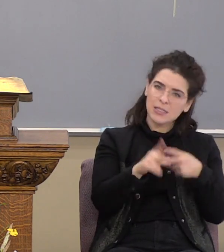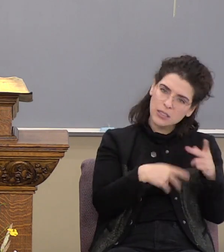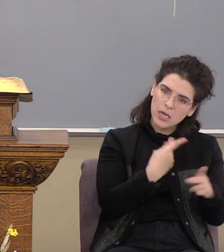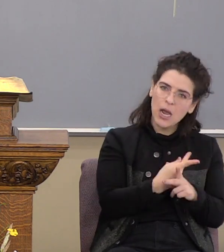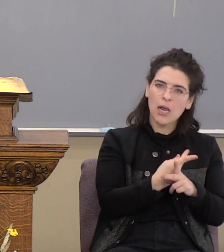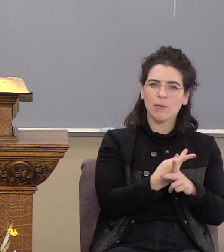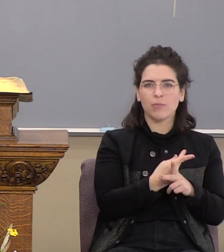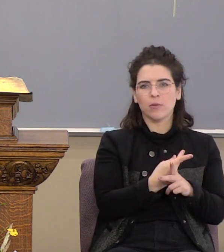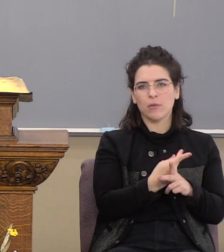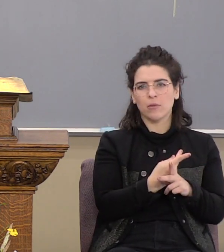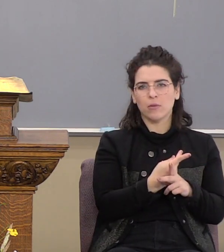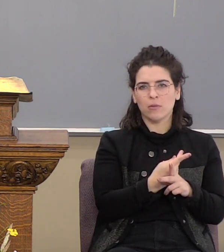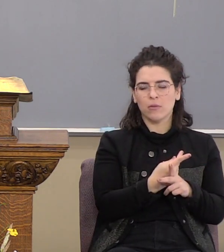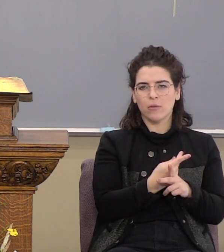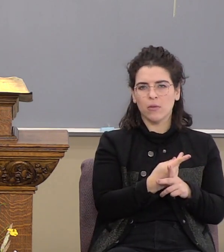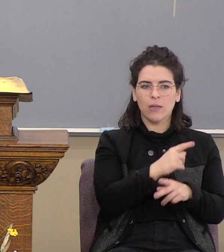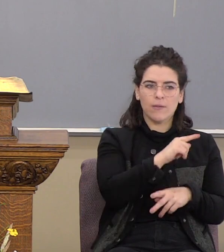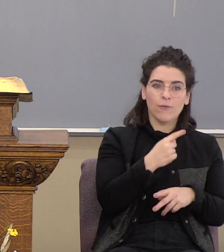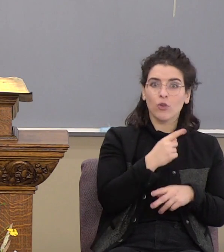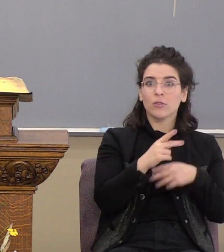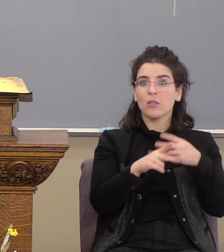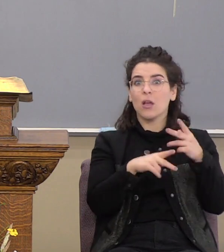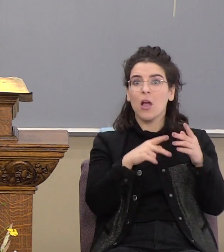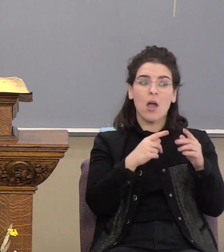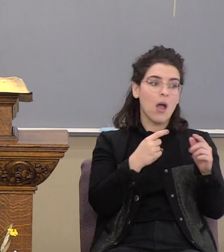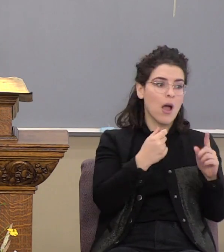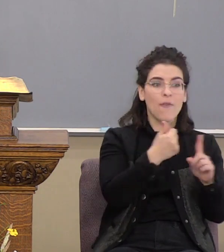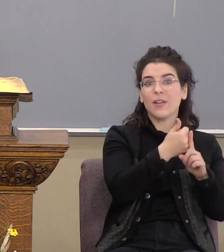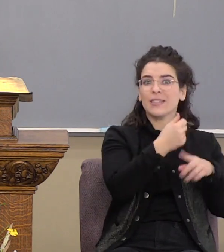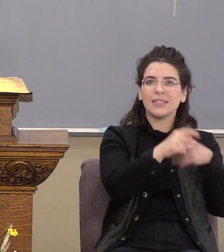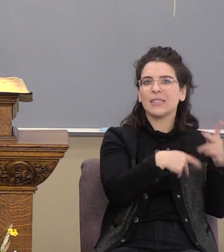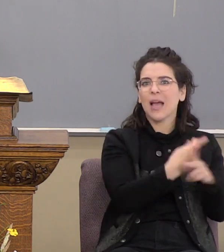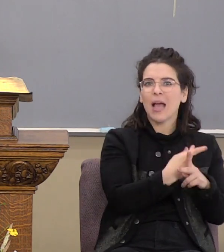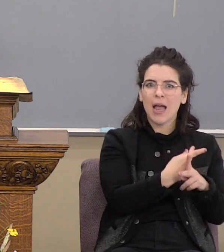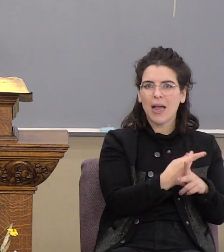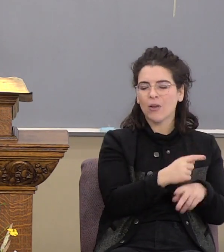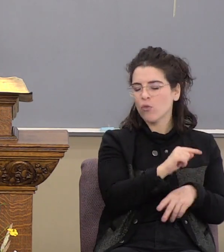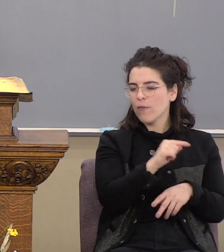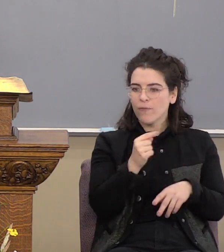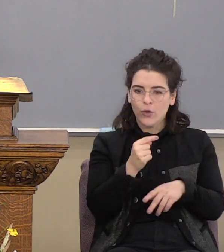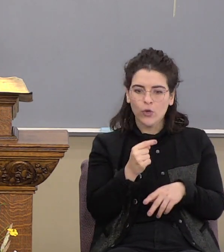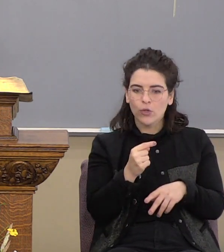or kind, okay? There's the first type or